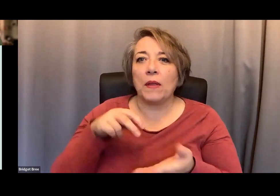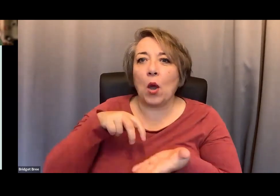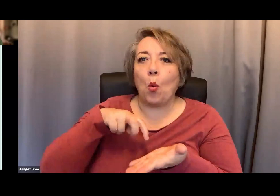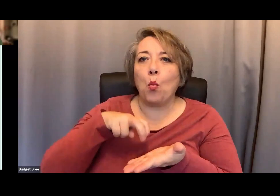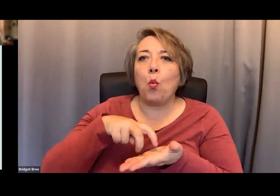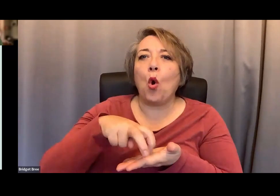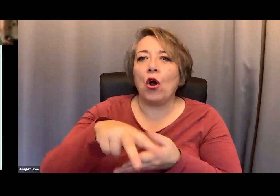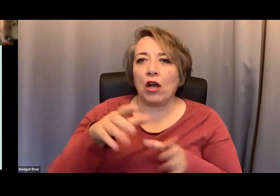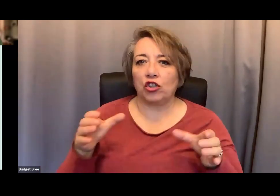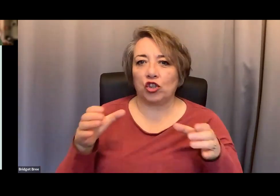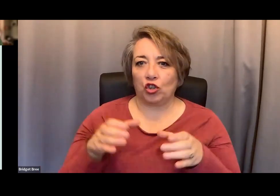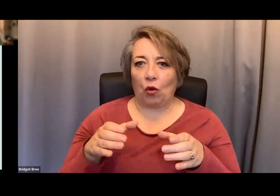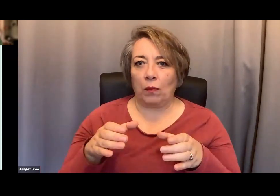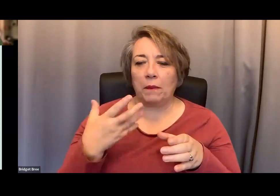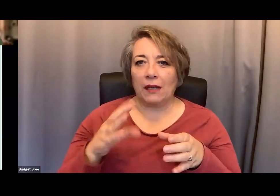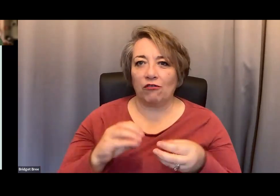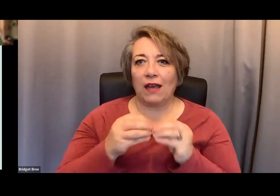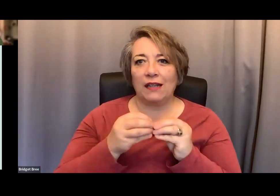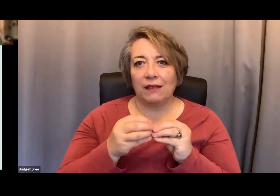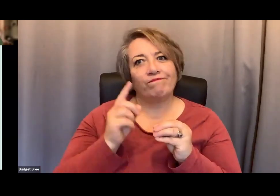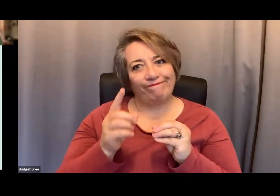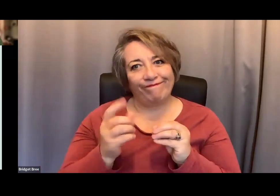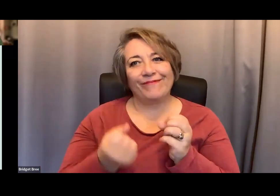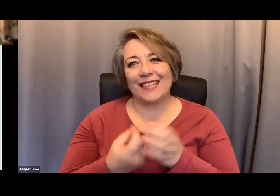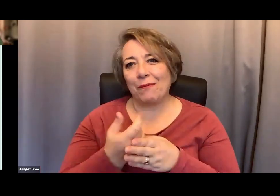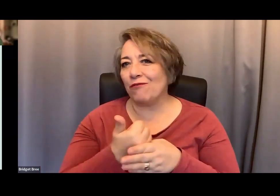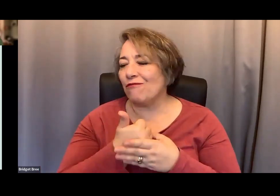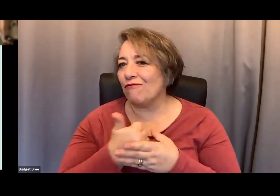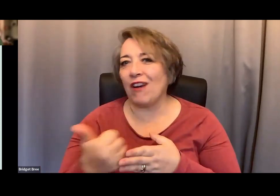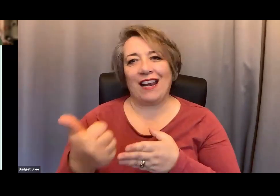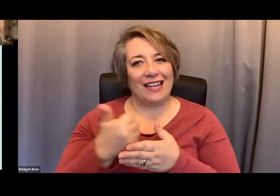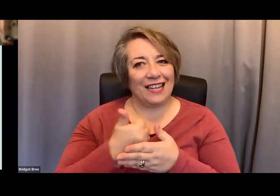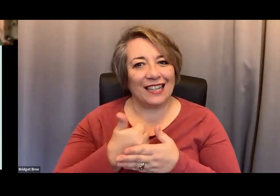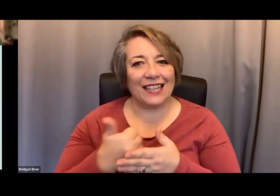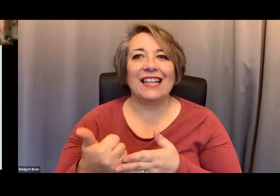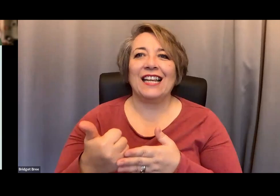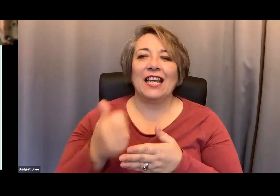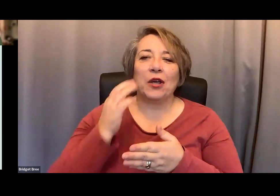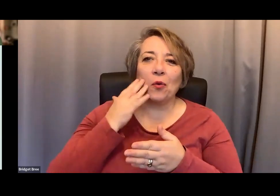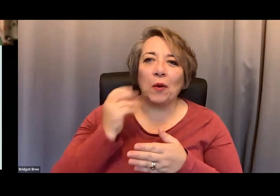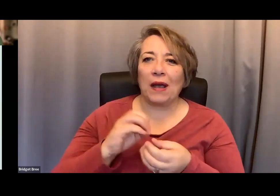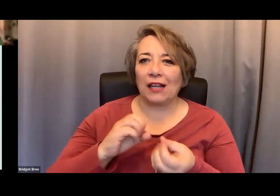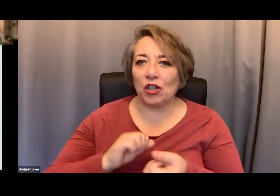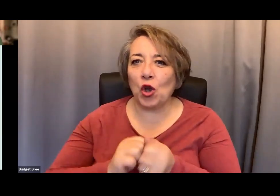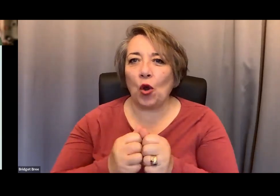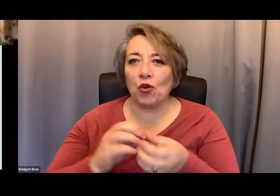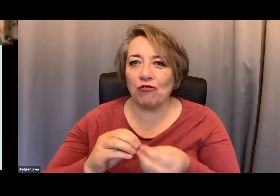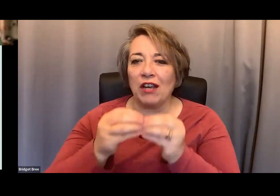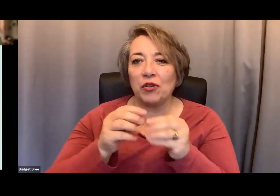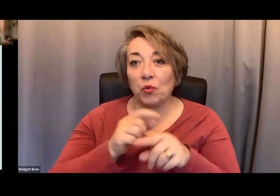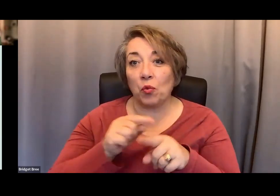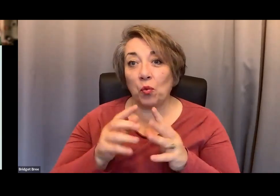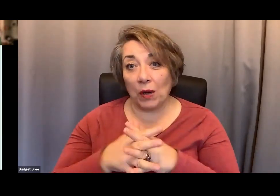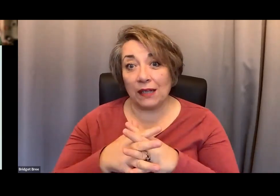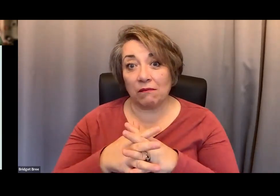and this became very much a regular feature in subsequent co-creation weeks and beyond to this day. I'm